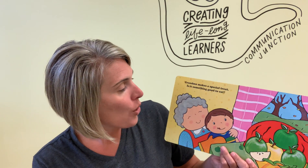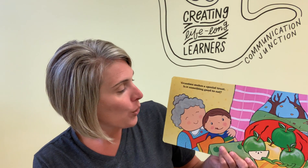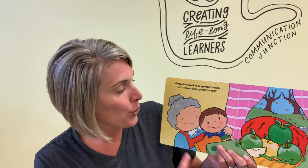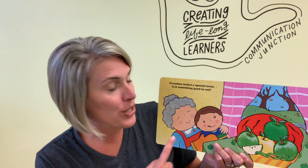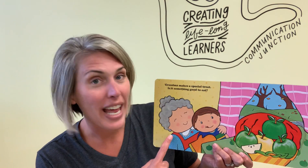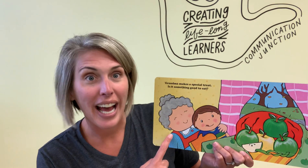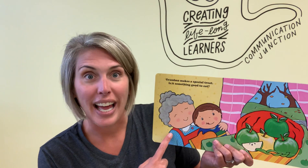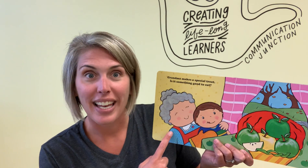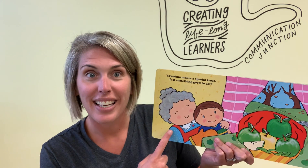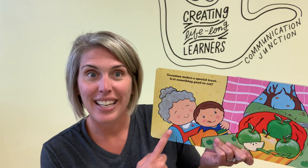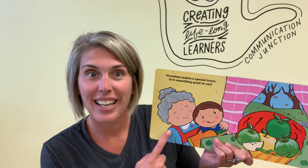Who's that?